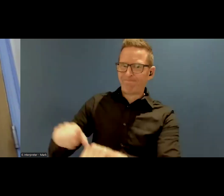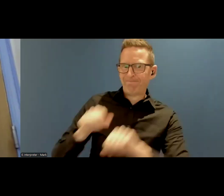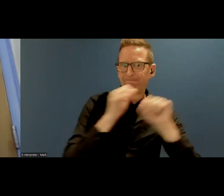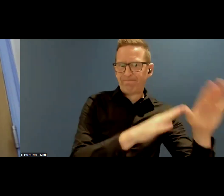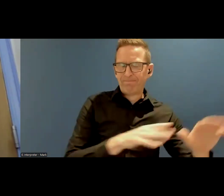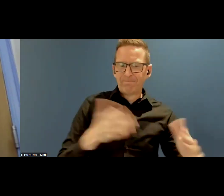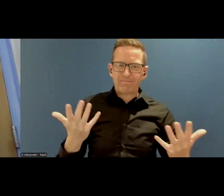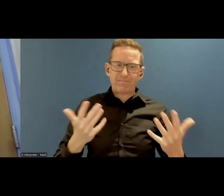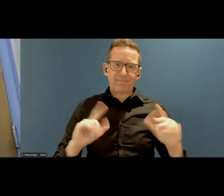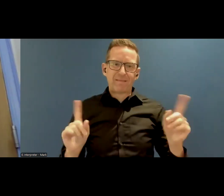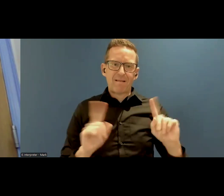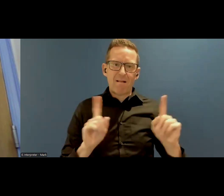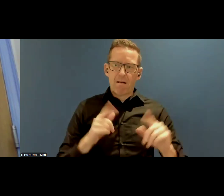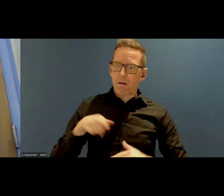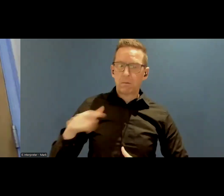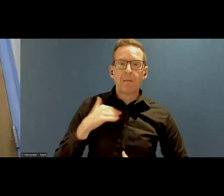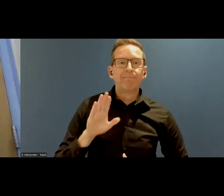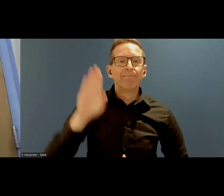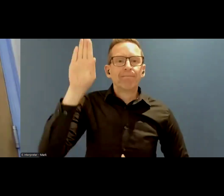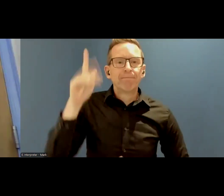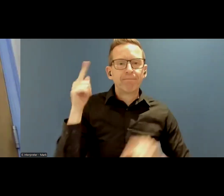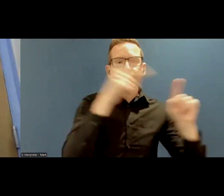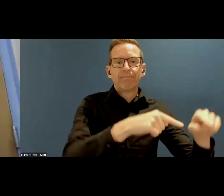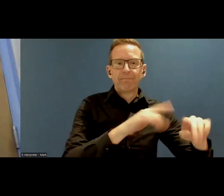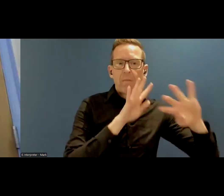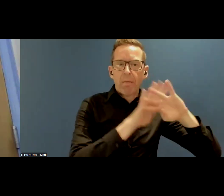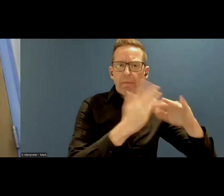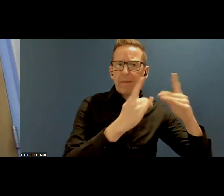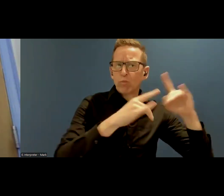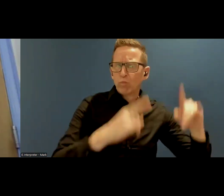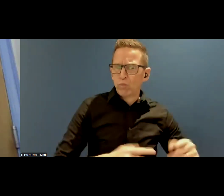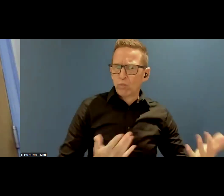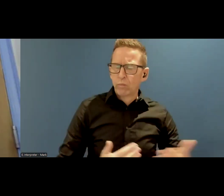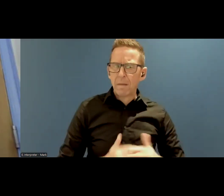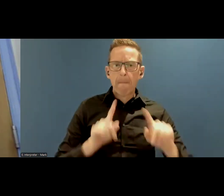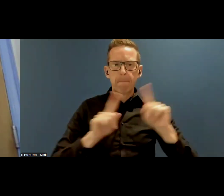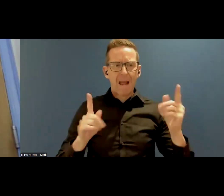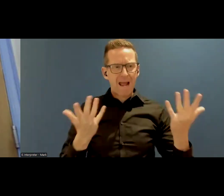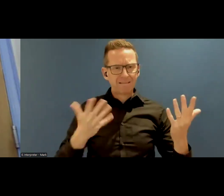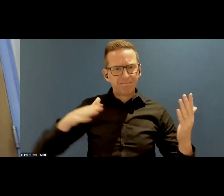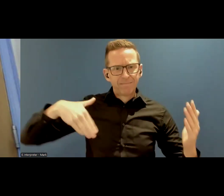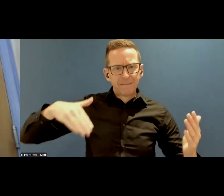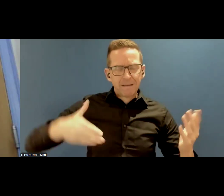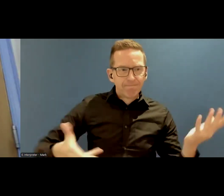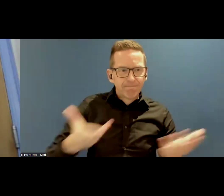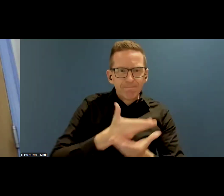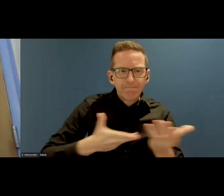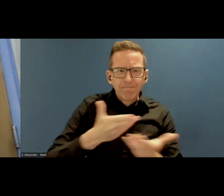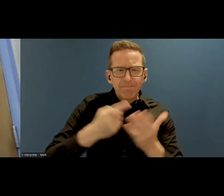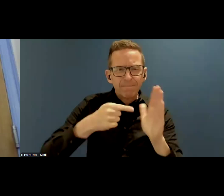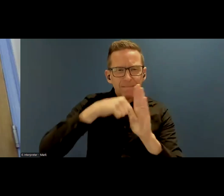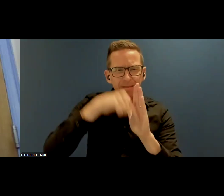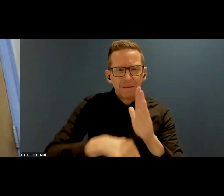approach. While the bill does contain some increased provision for community